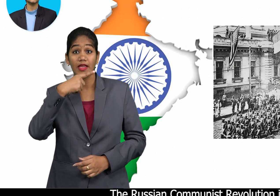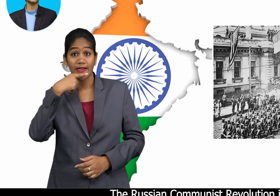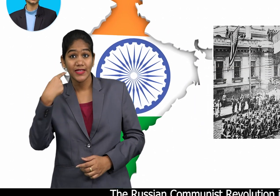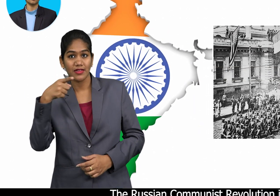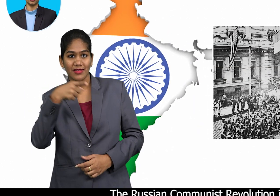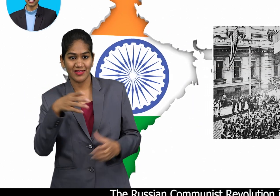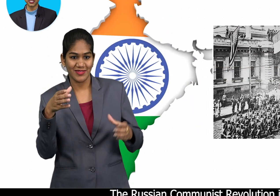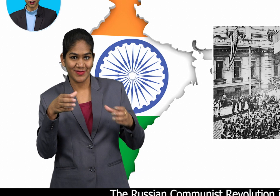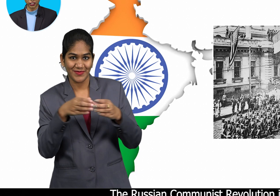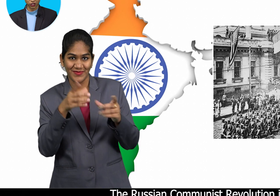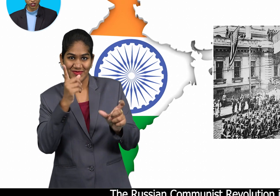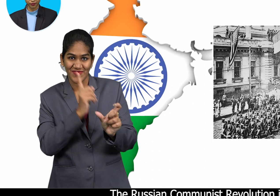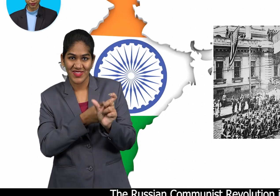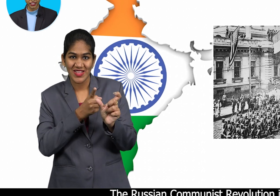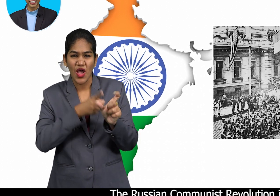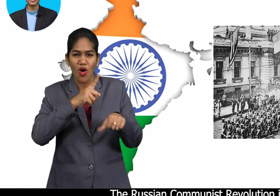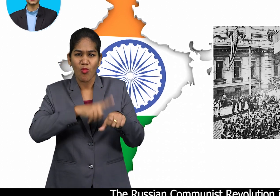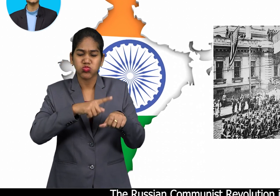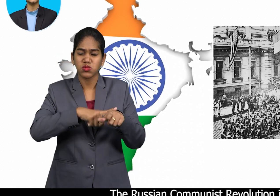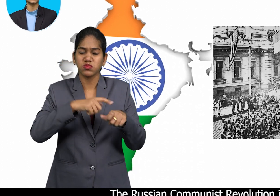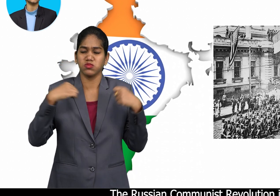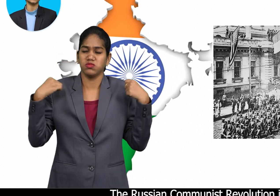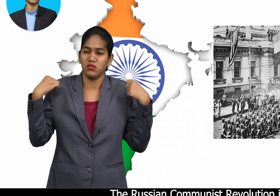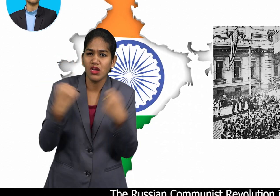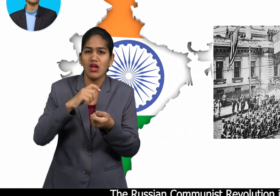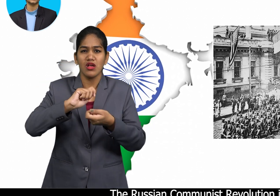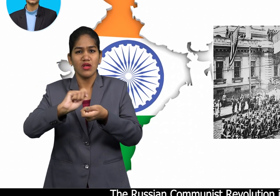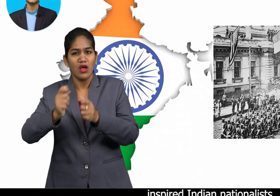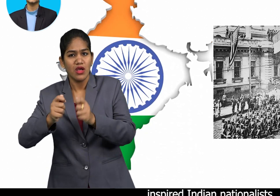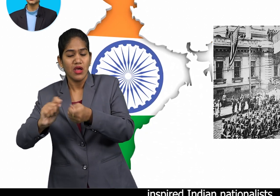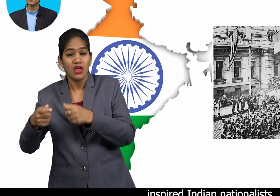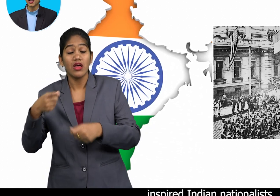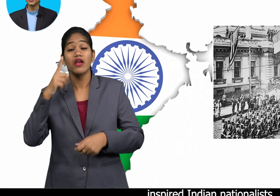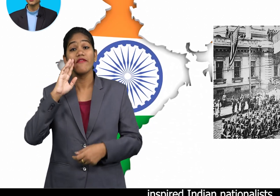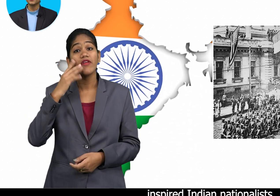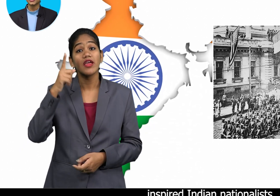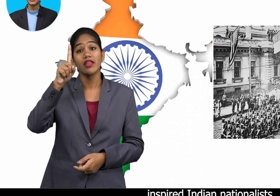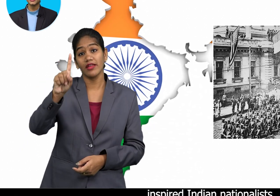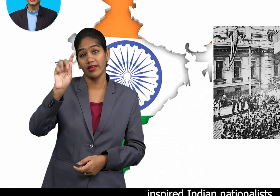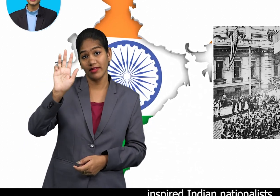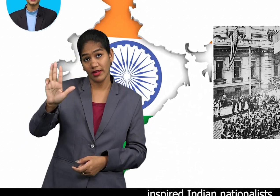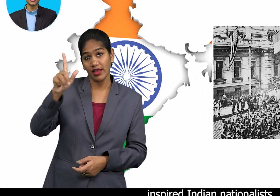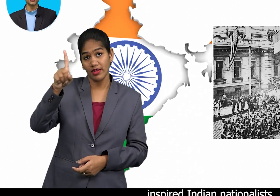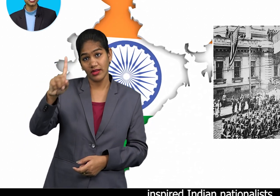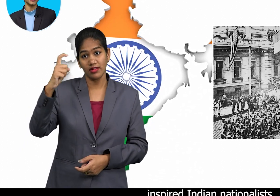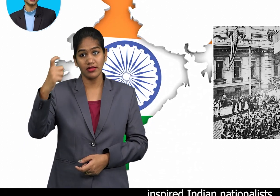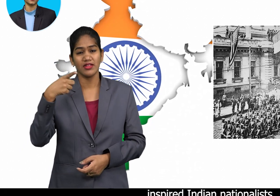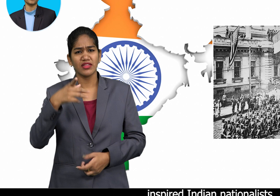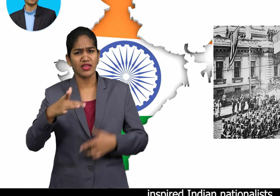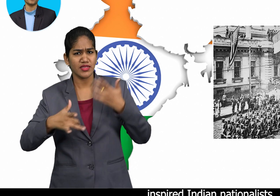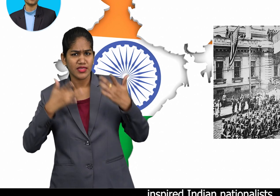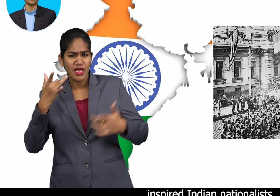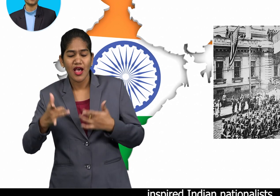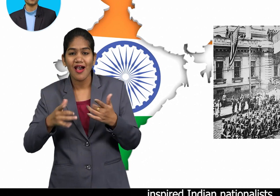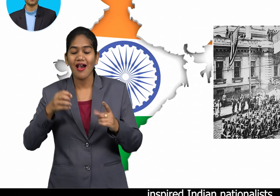The Russian Communist Revolution in 1917 inspired Indian nationalists,